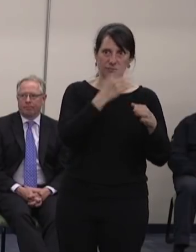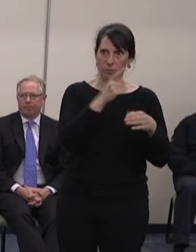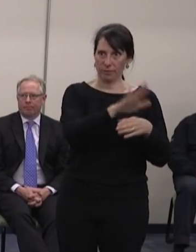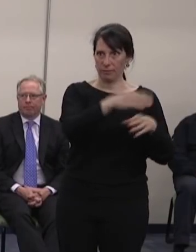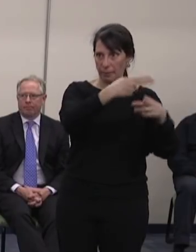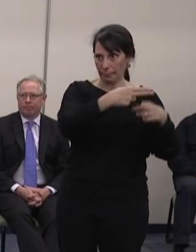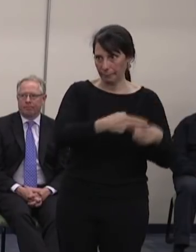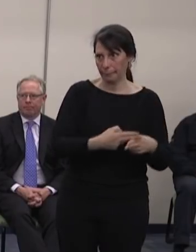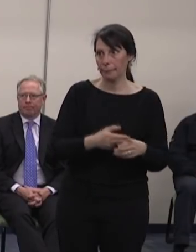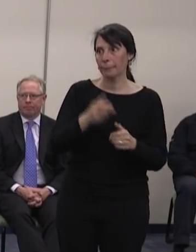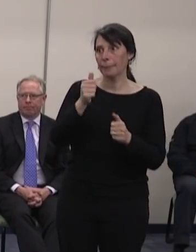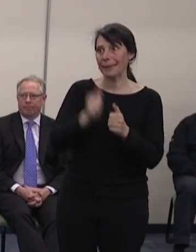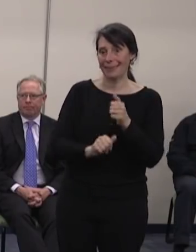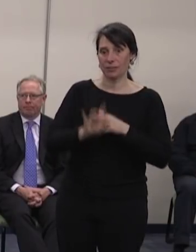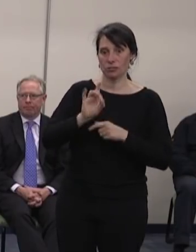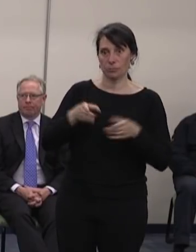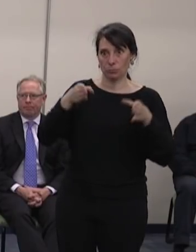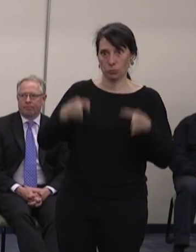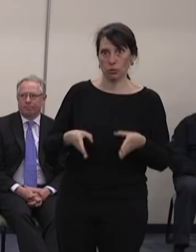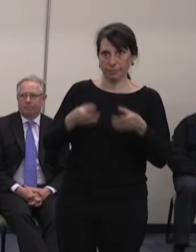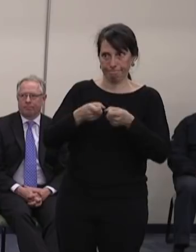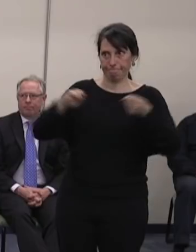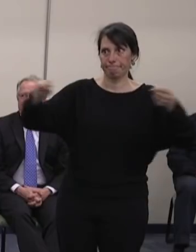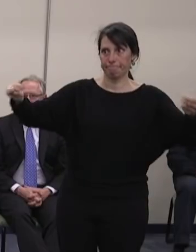remain isolated away from the public.